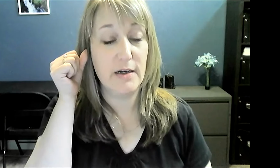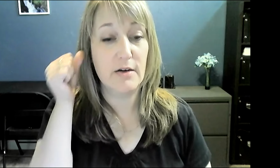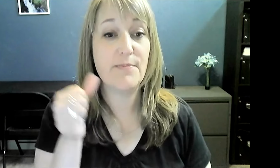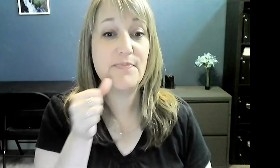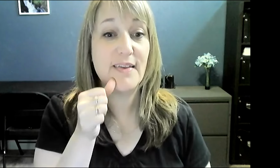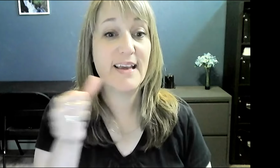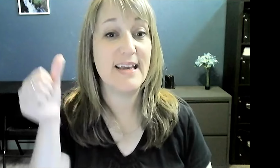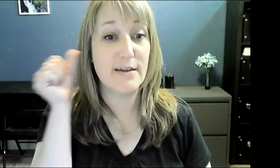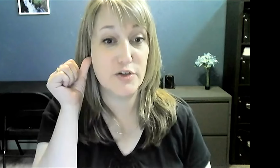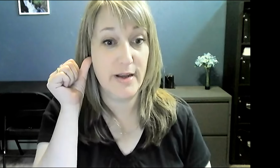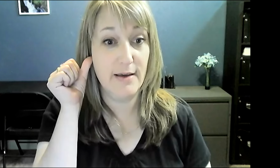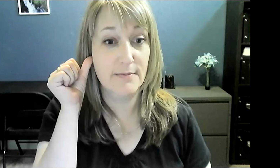ear. Yesterday.